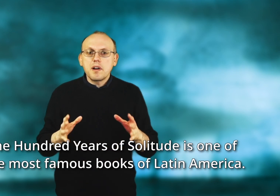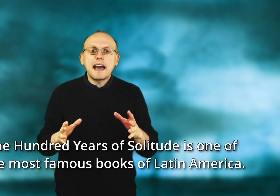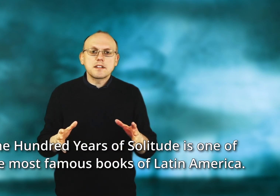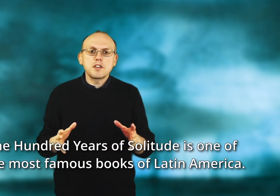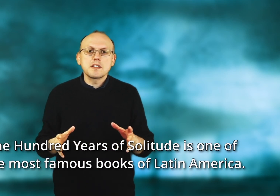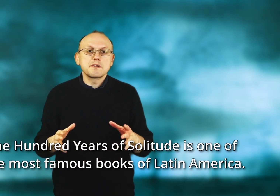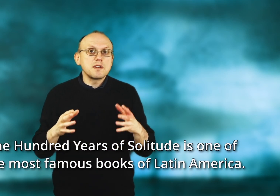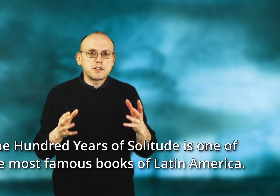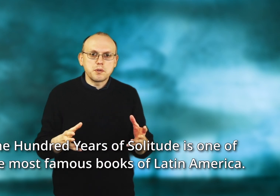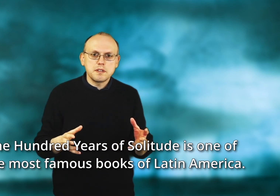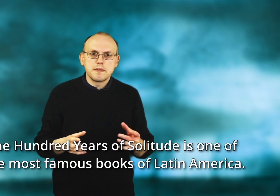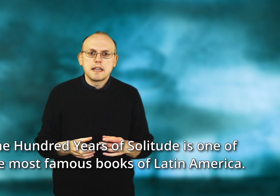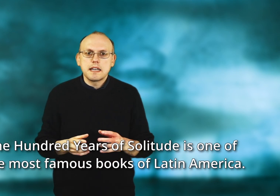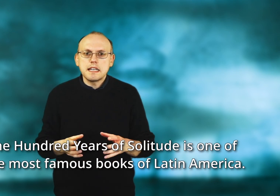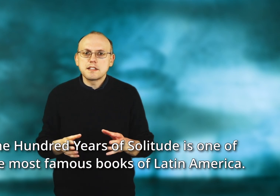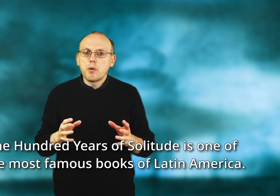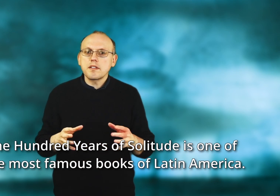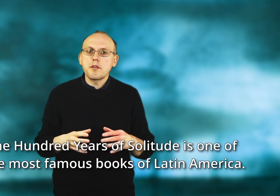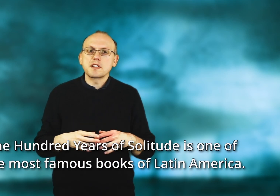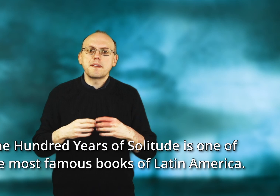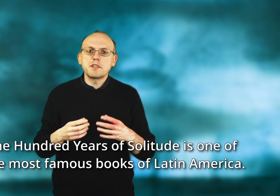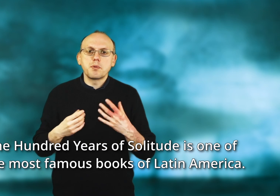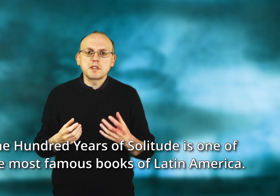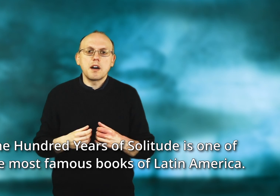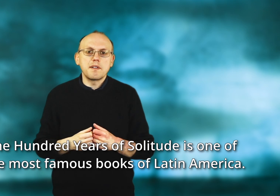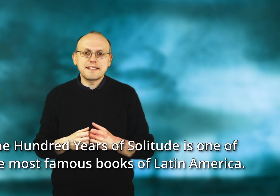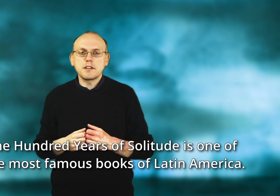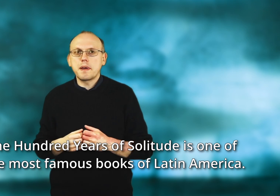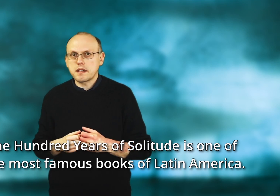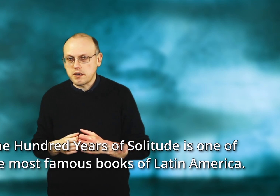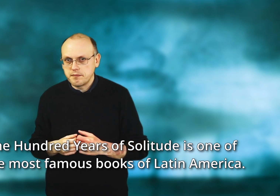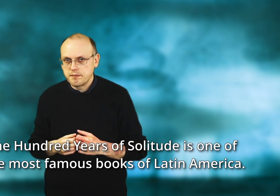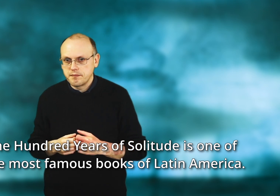100 Years of Solitude is one of the most famous books of Latin America.